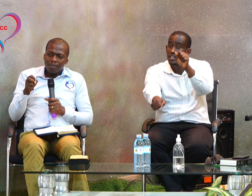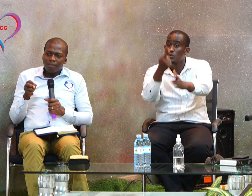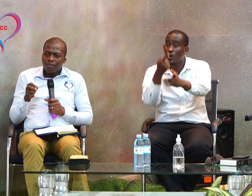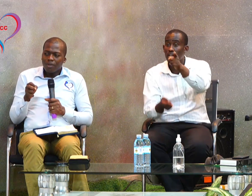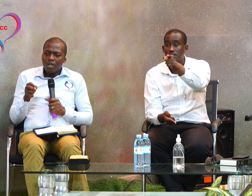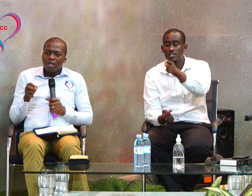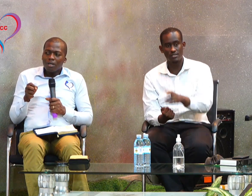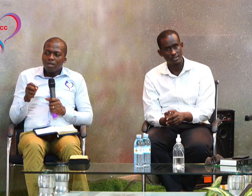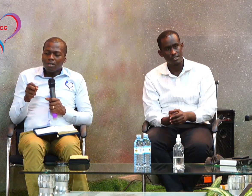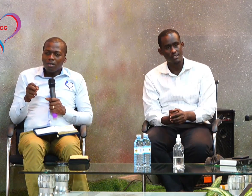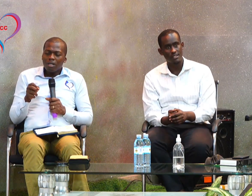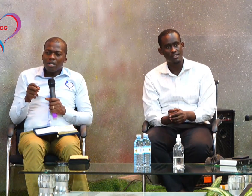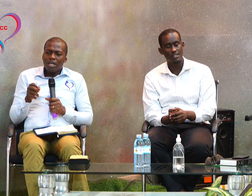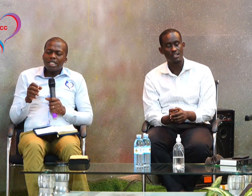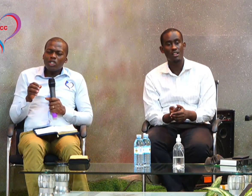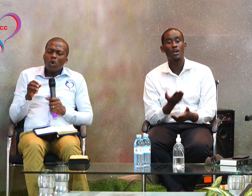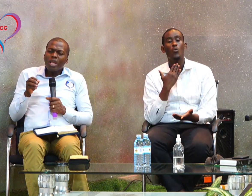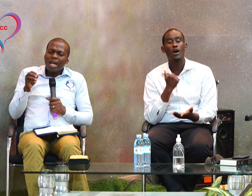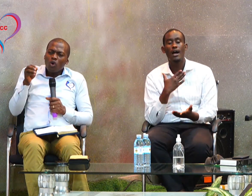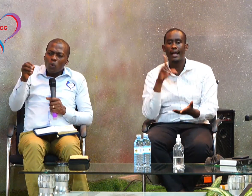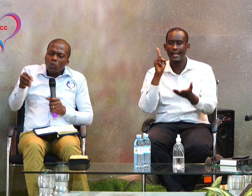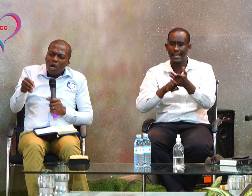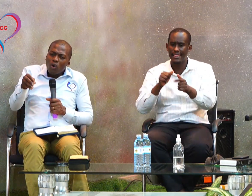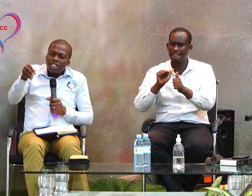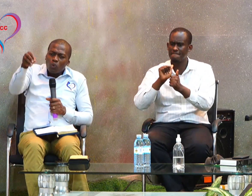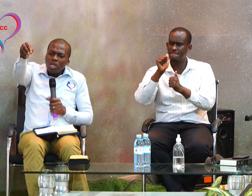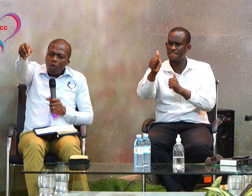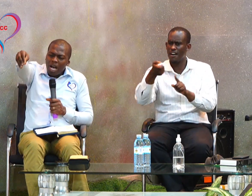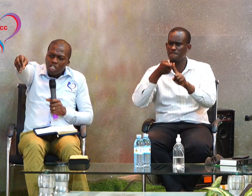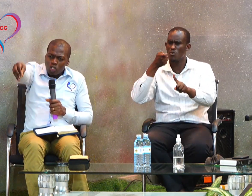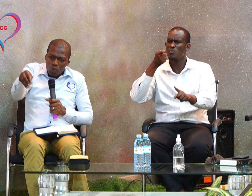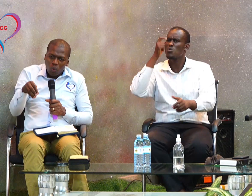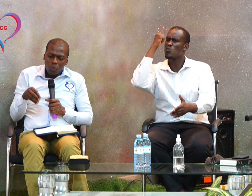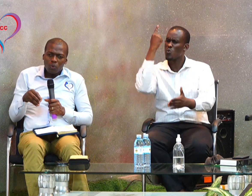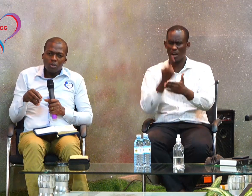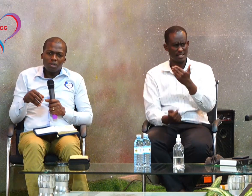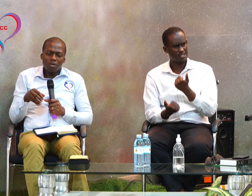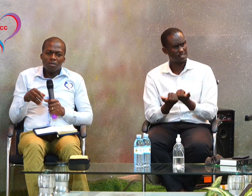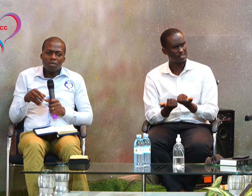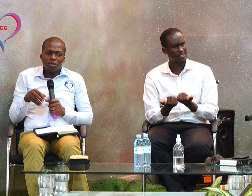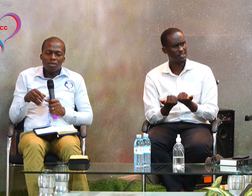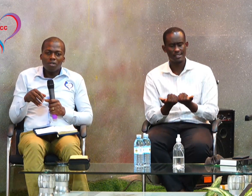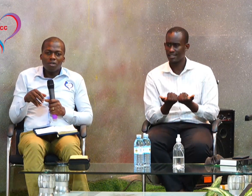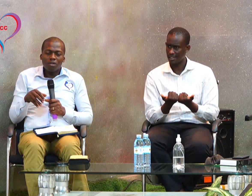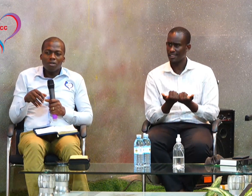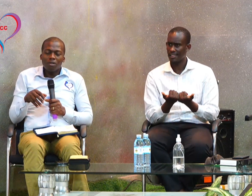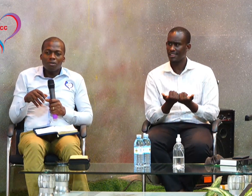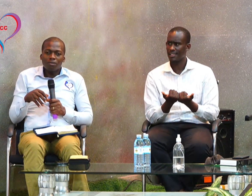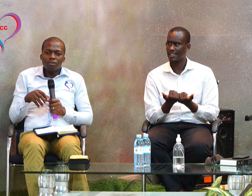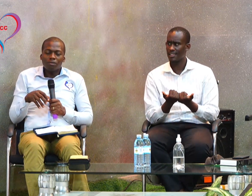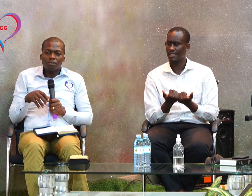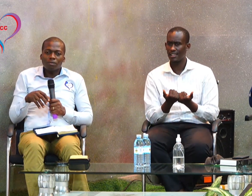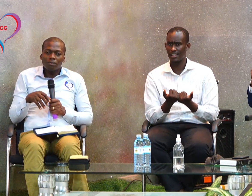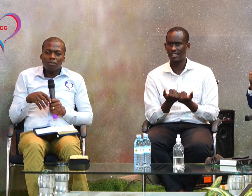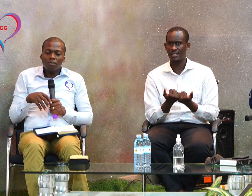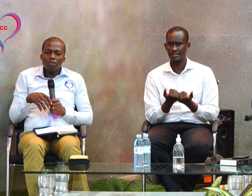What do you want to get? It's far away from you. What is that which is far away from you